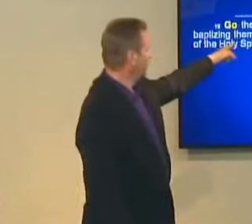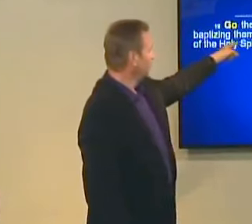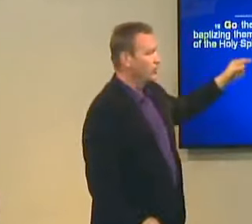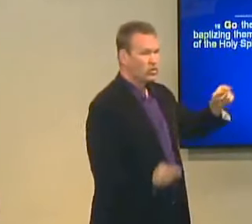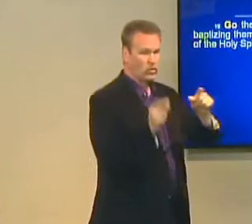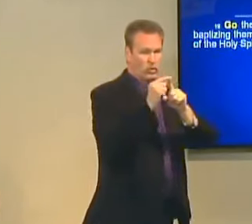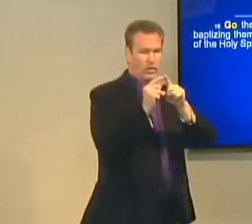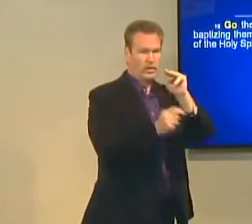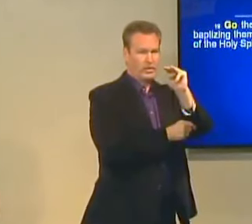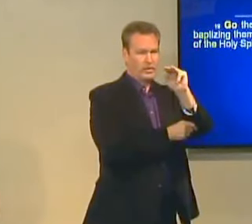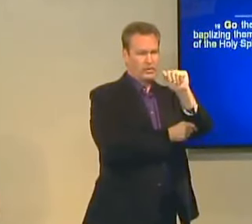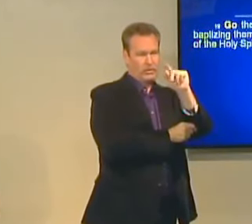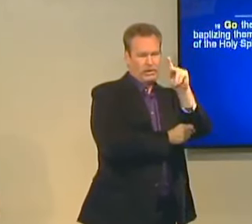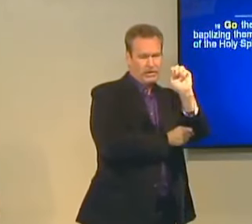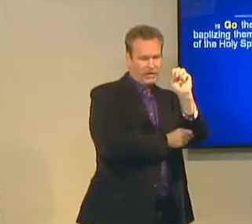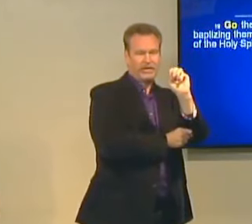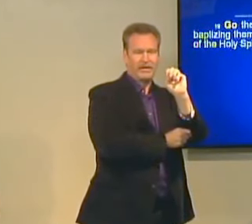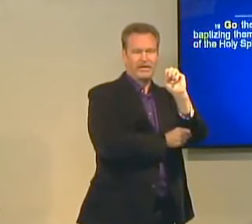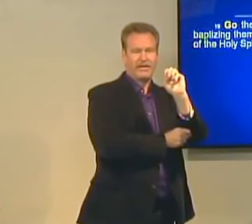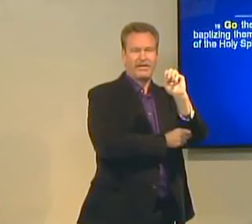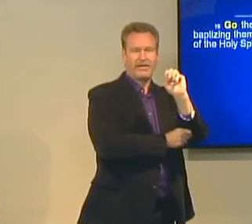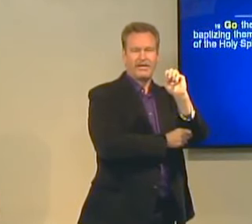and God still wants you to make disciples